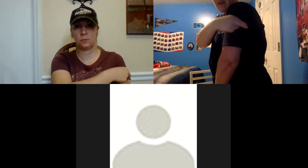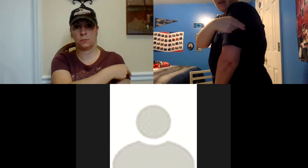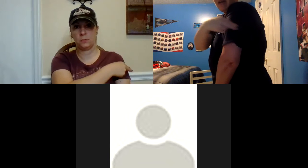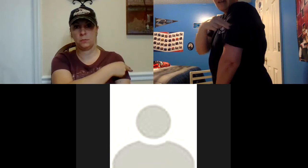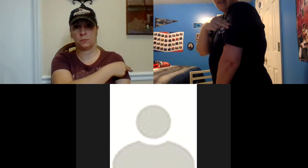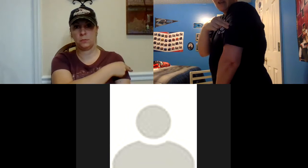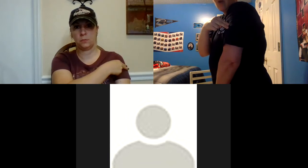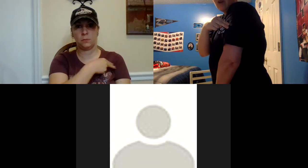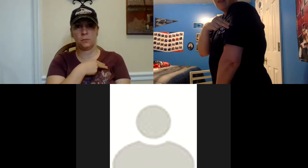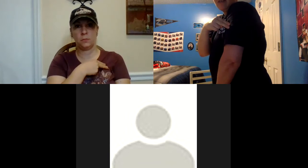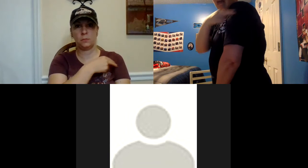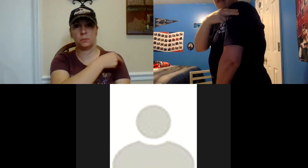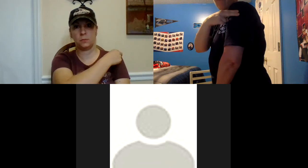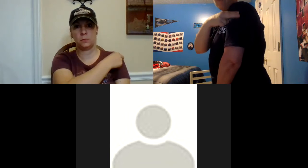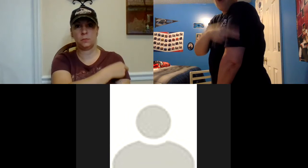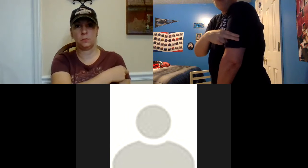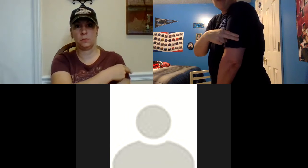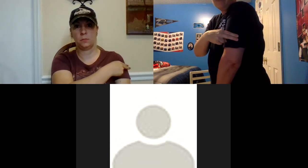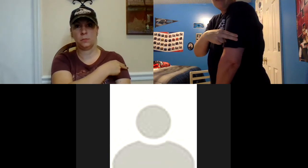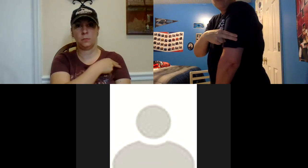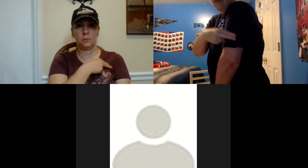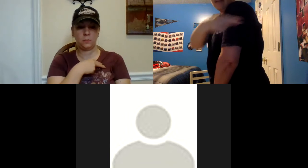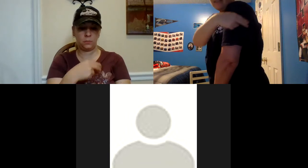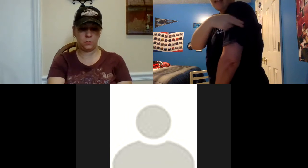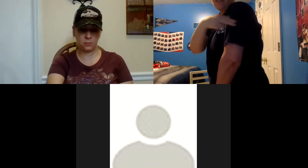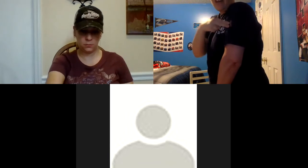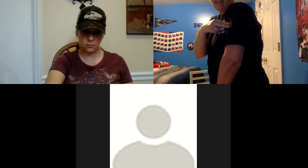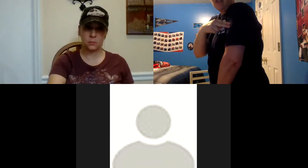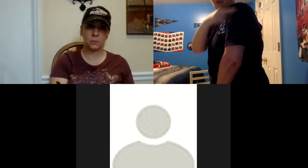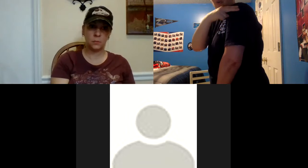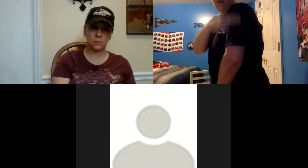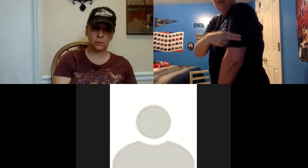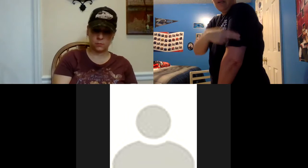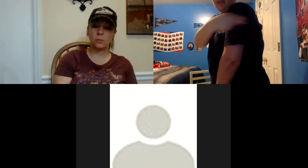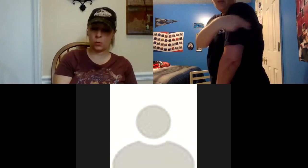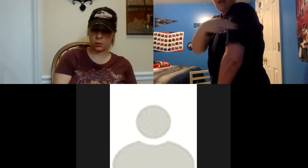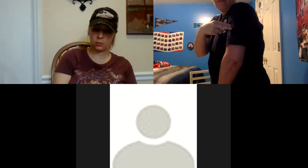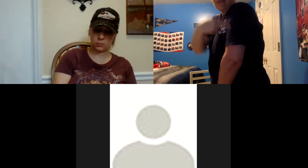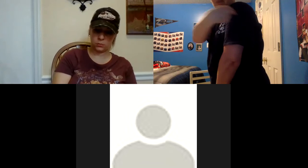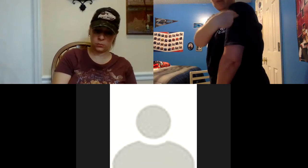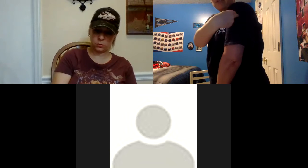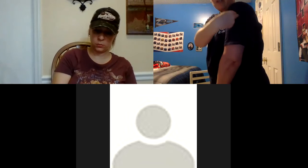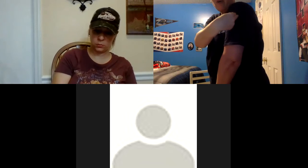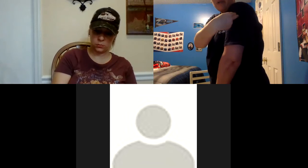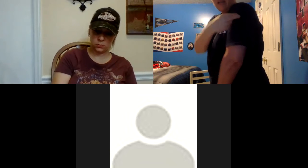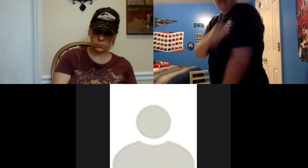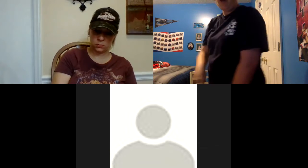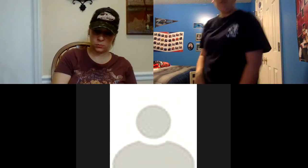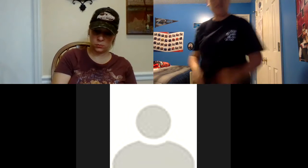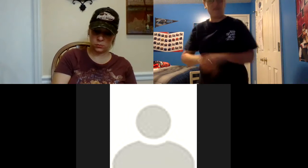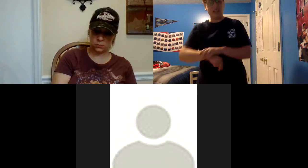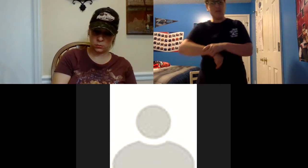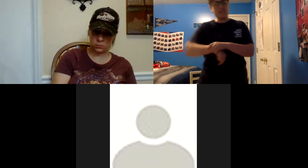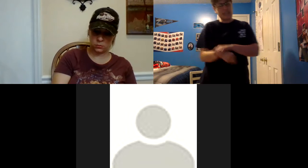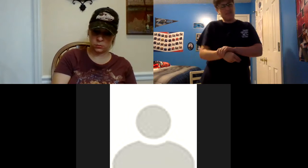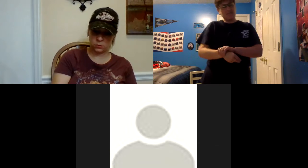down and then across. And if you go with this way, that's fine too. Either way. I'm used to going, it